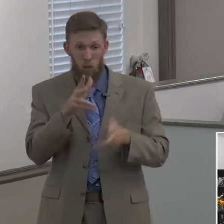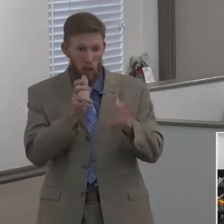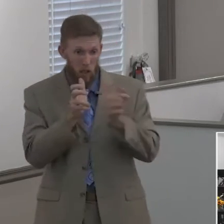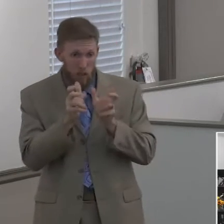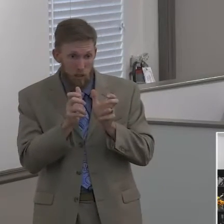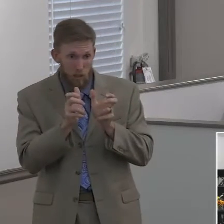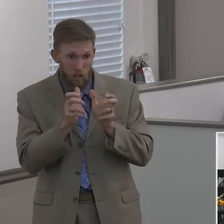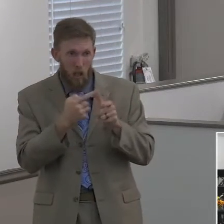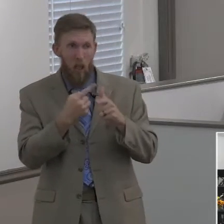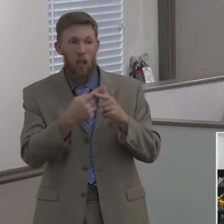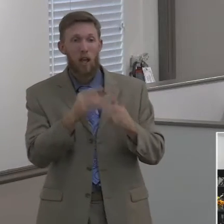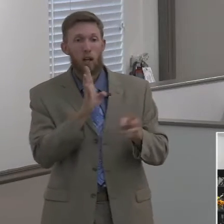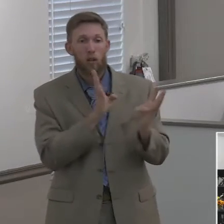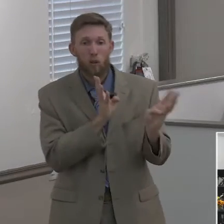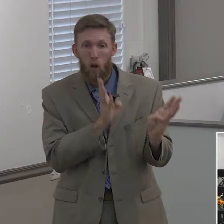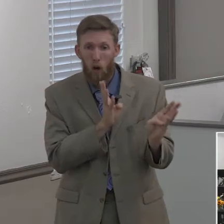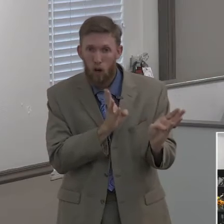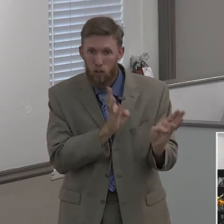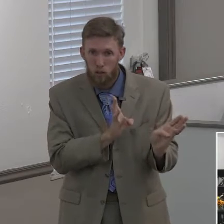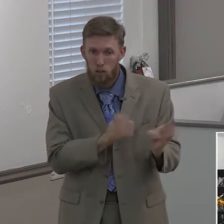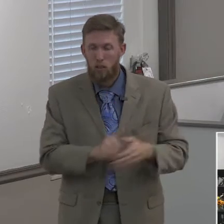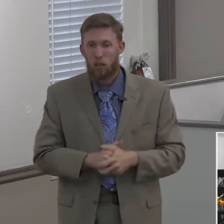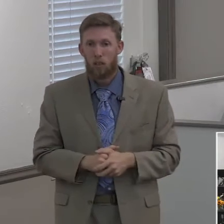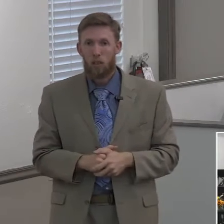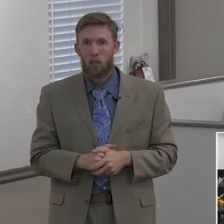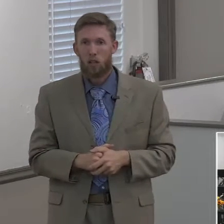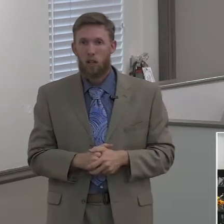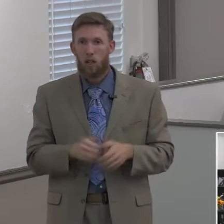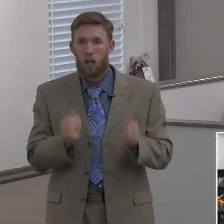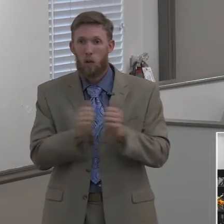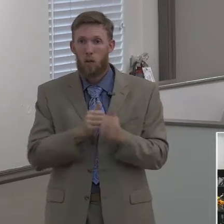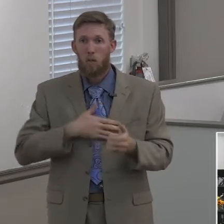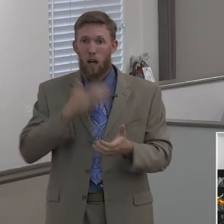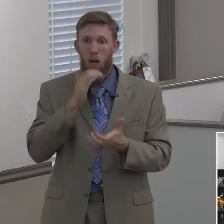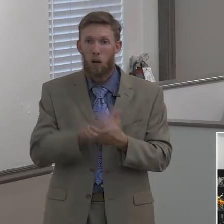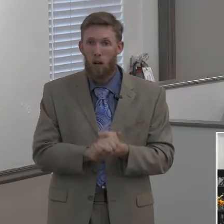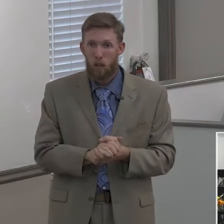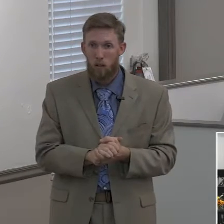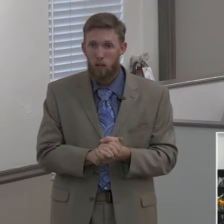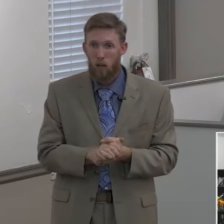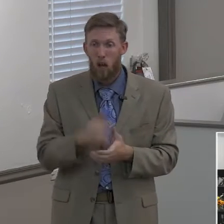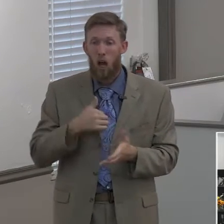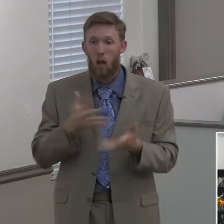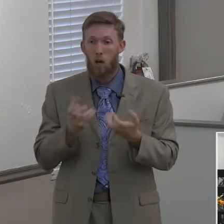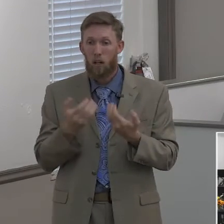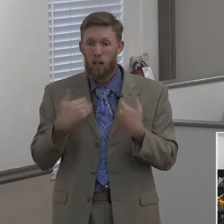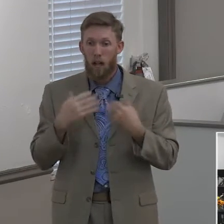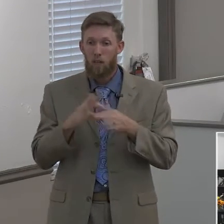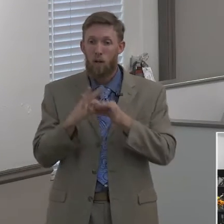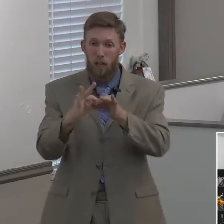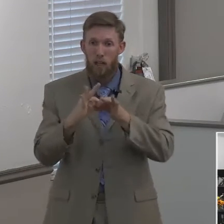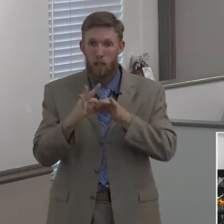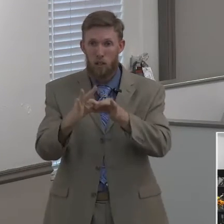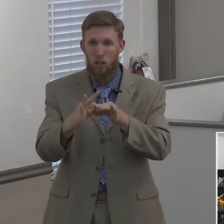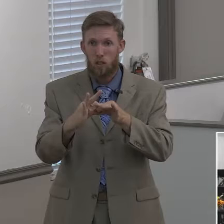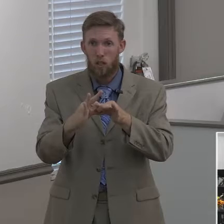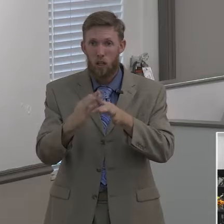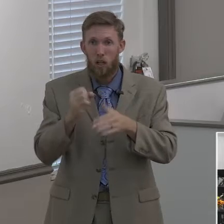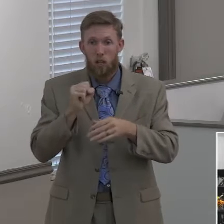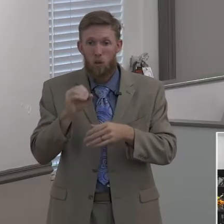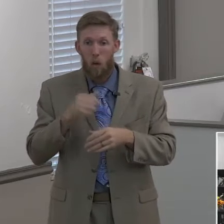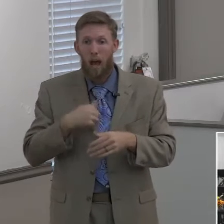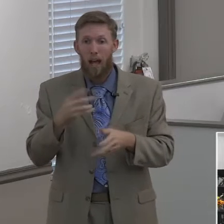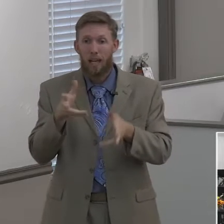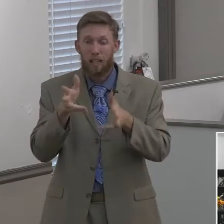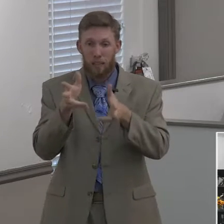And you listen and you talk. Now, when I met Kim, I wanted to have a relationship with her. So, I wanted to